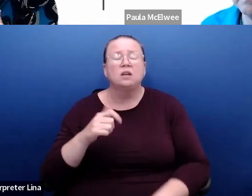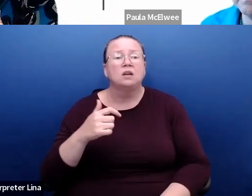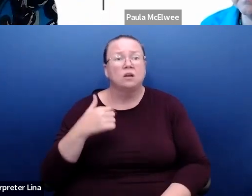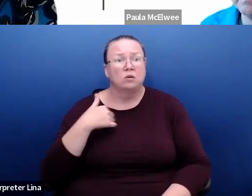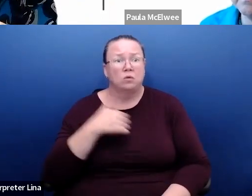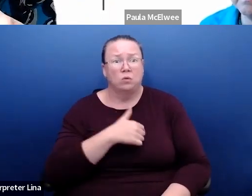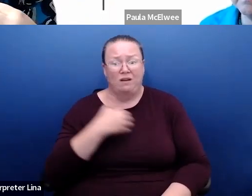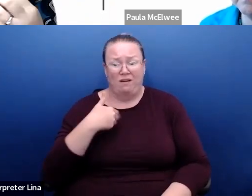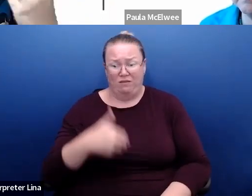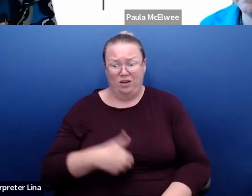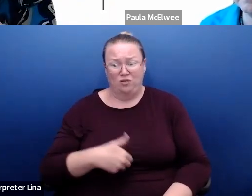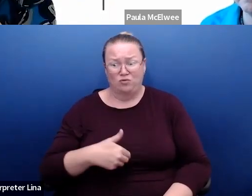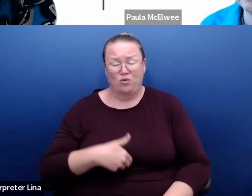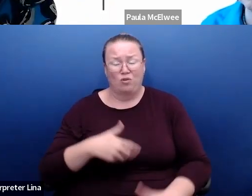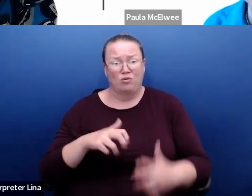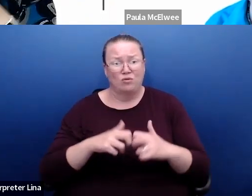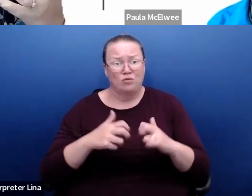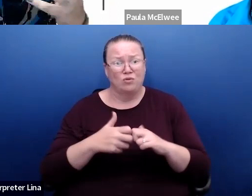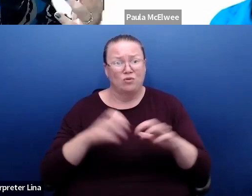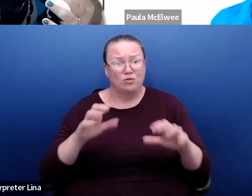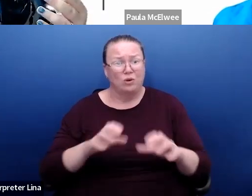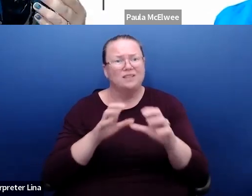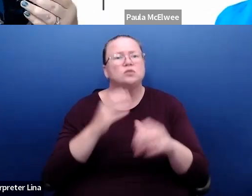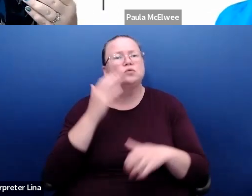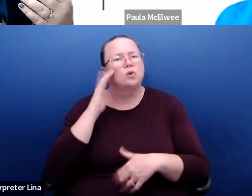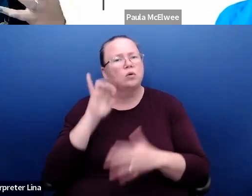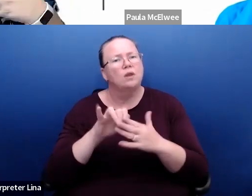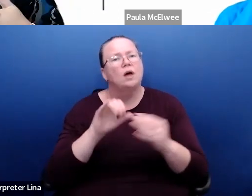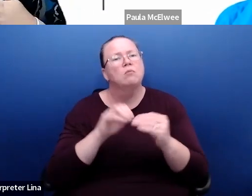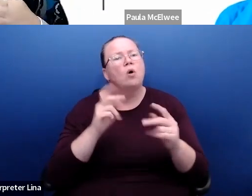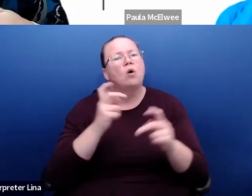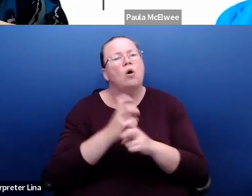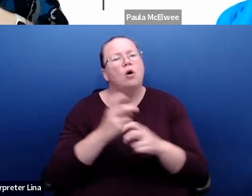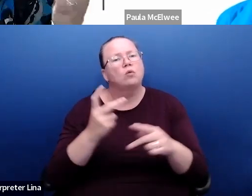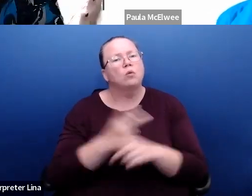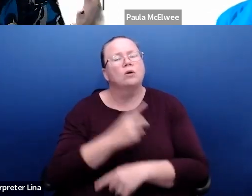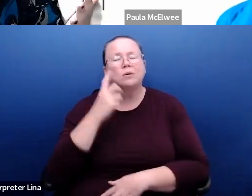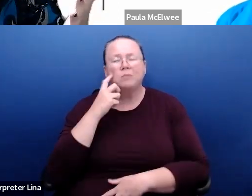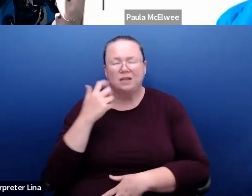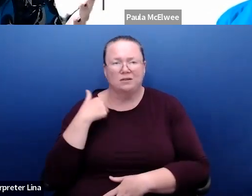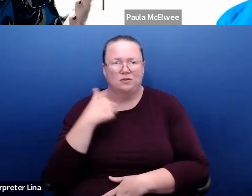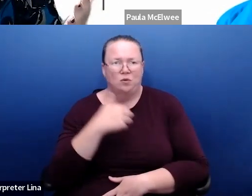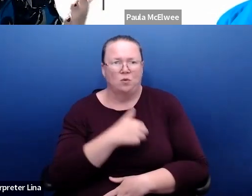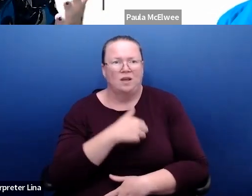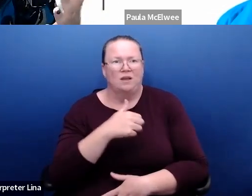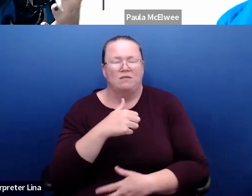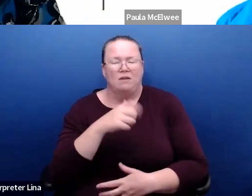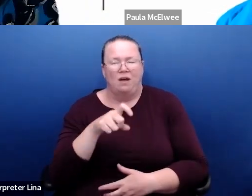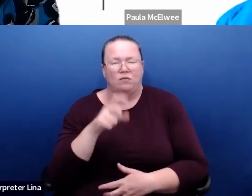internal crisis because we know that it's going to be harder because we haven't worked to make the society more